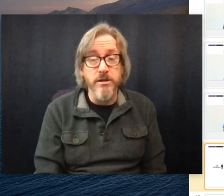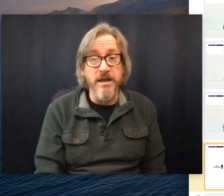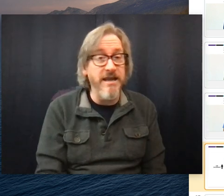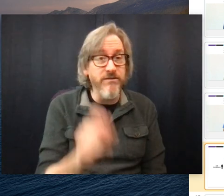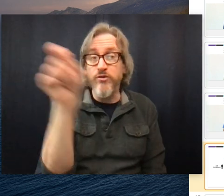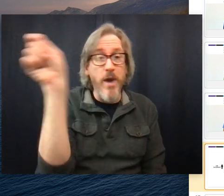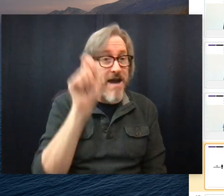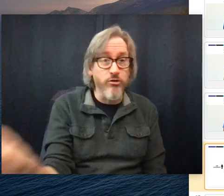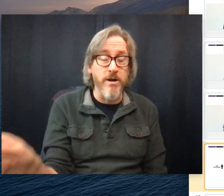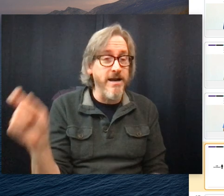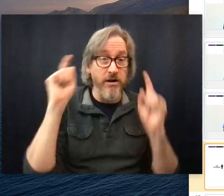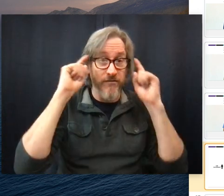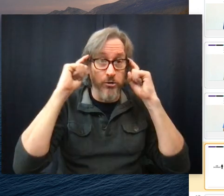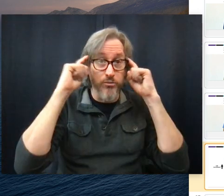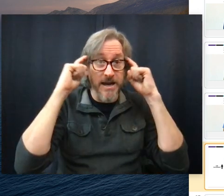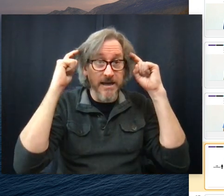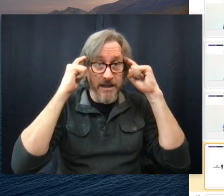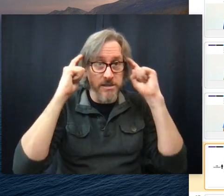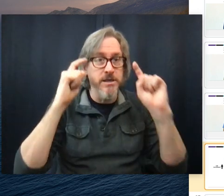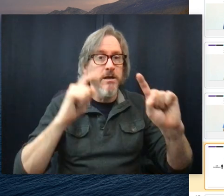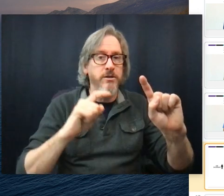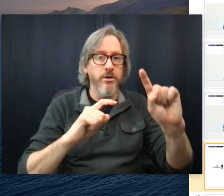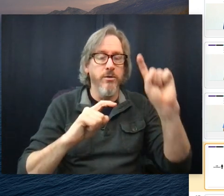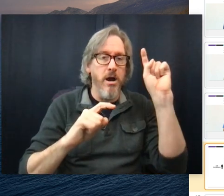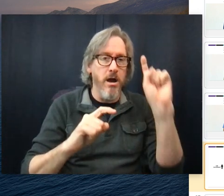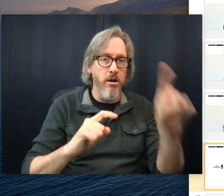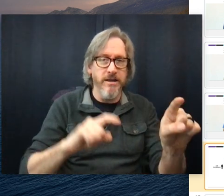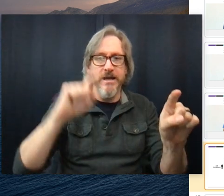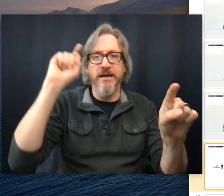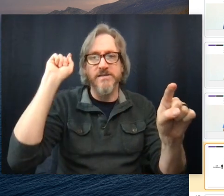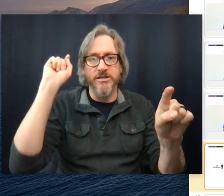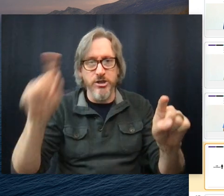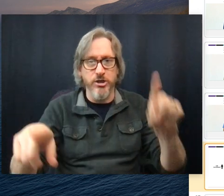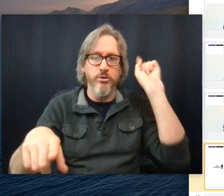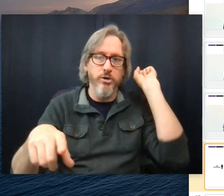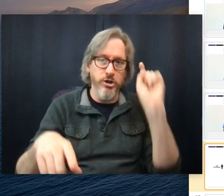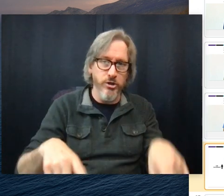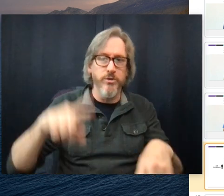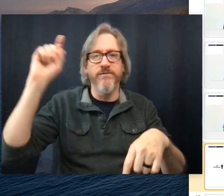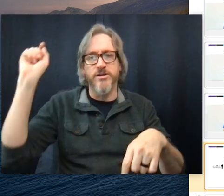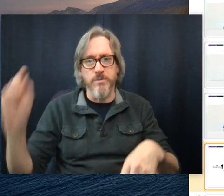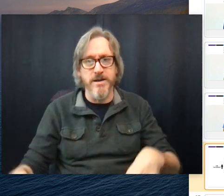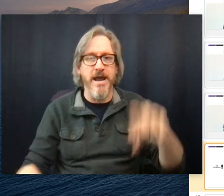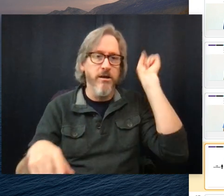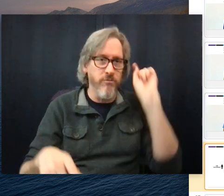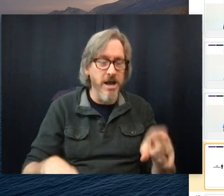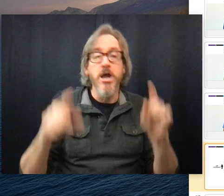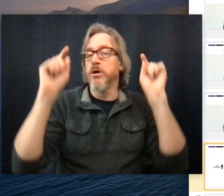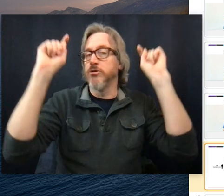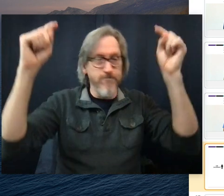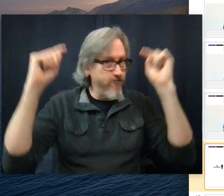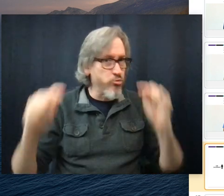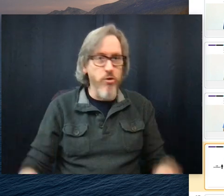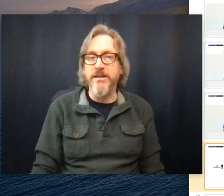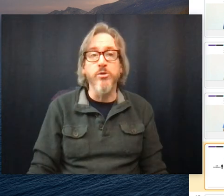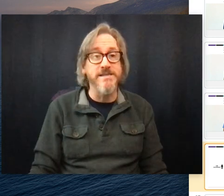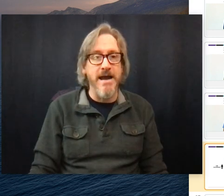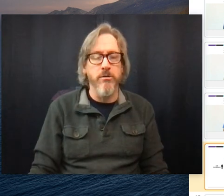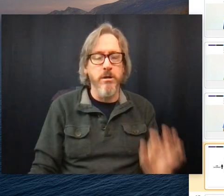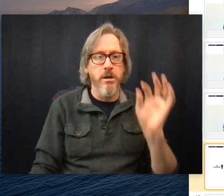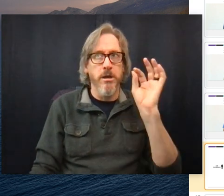But even if you have to write it out, if your brain needs the Lee gives it to you give it to Renee, right?